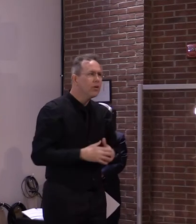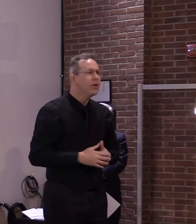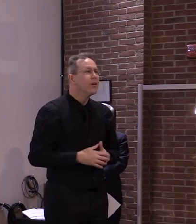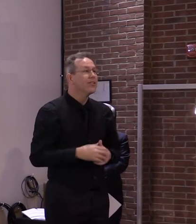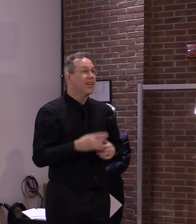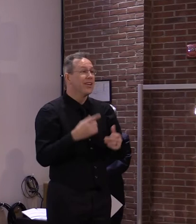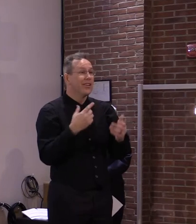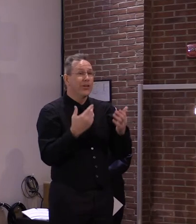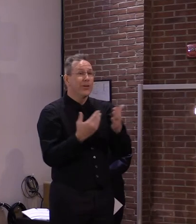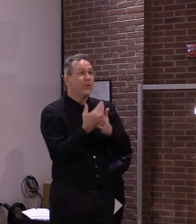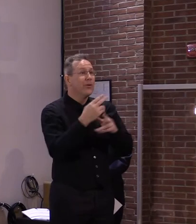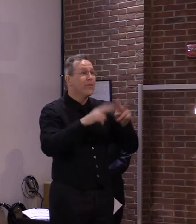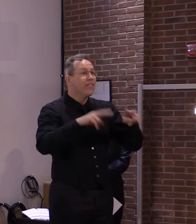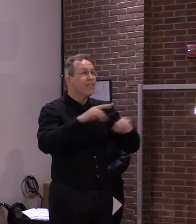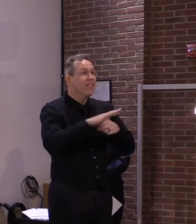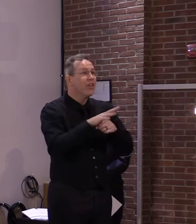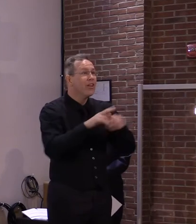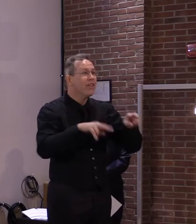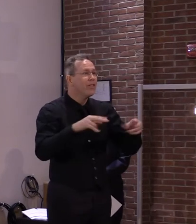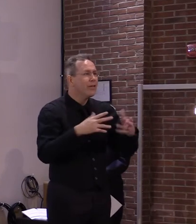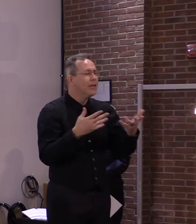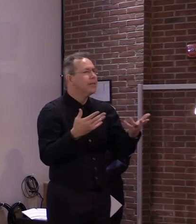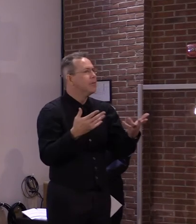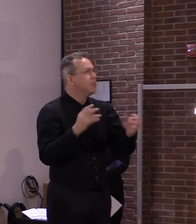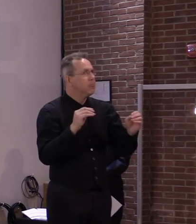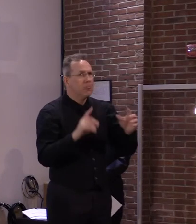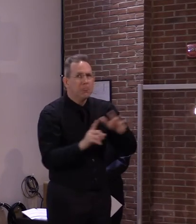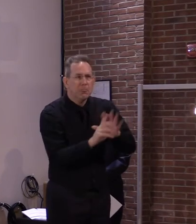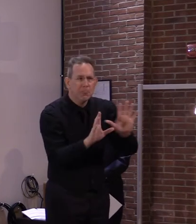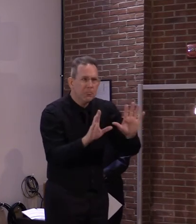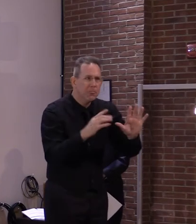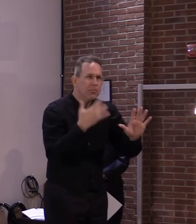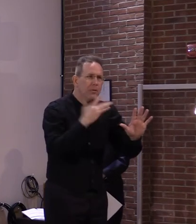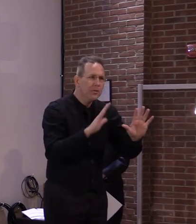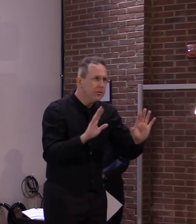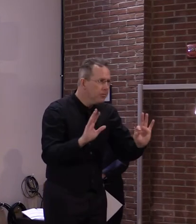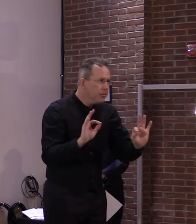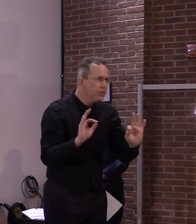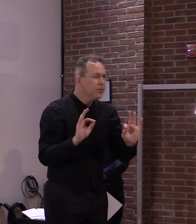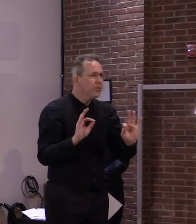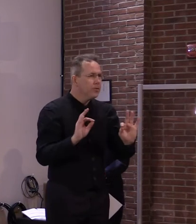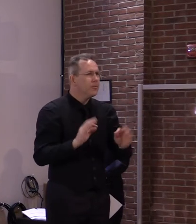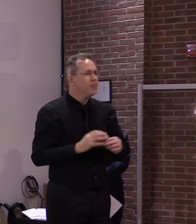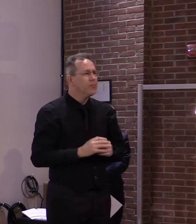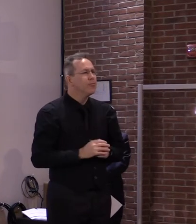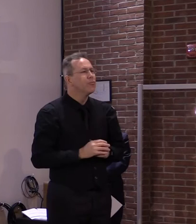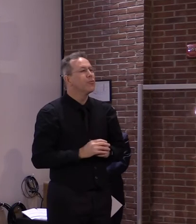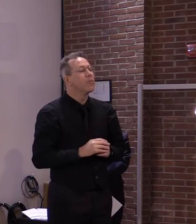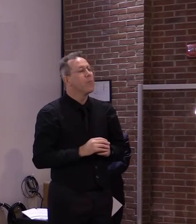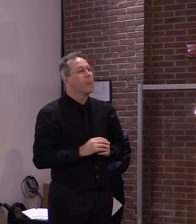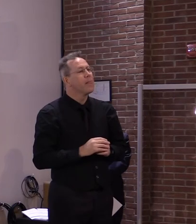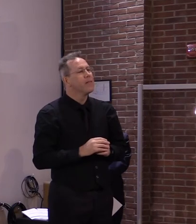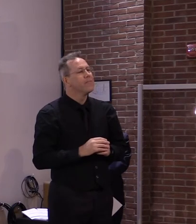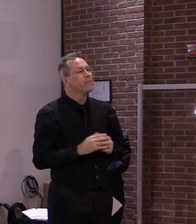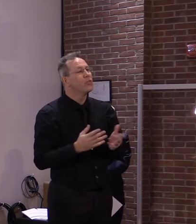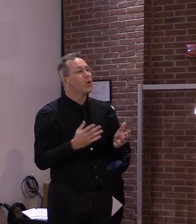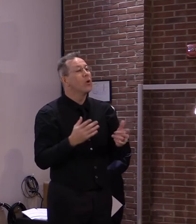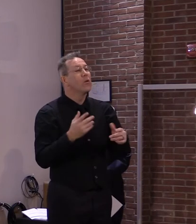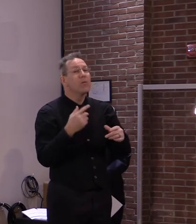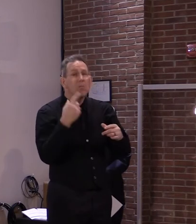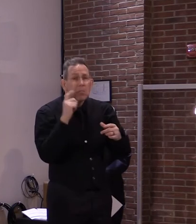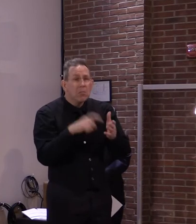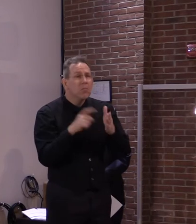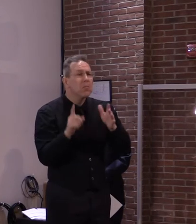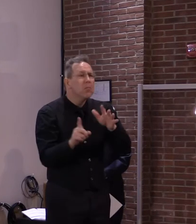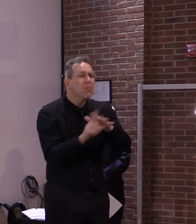would dramatically increase the cases so it again is people acquiring the virus through